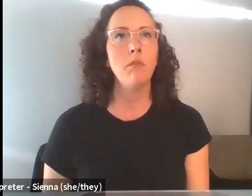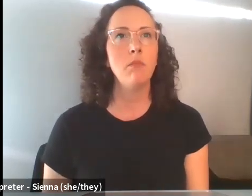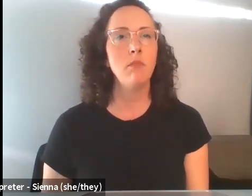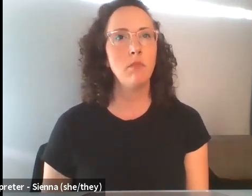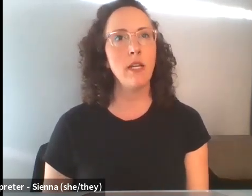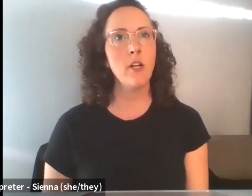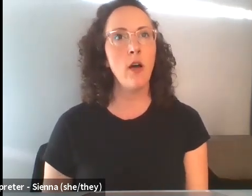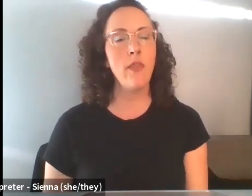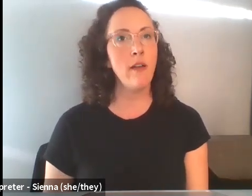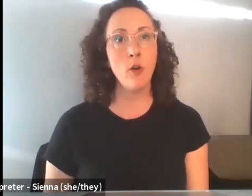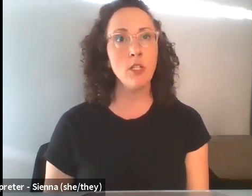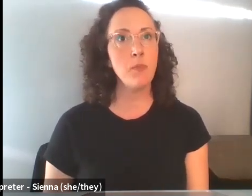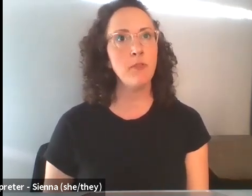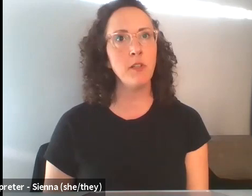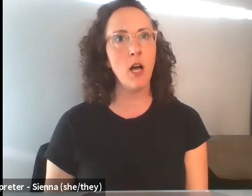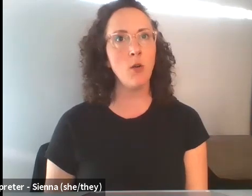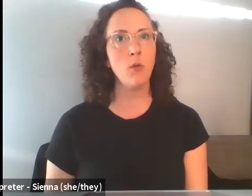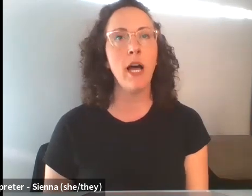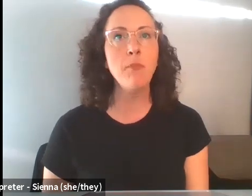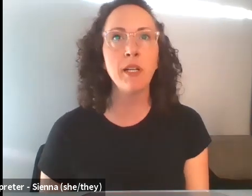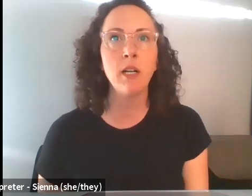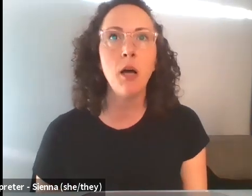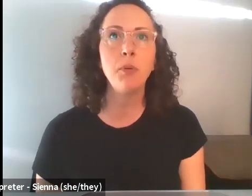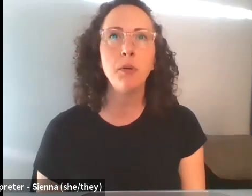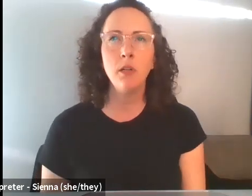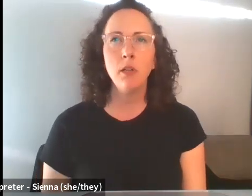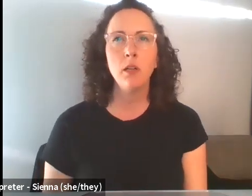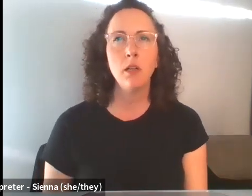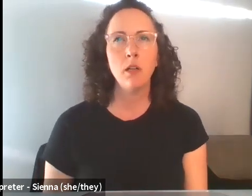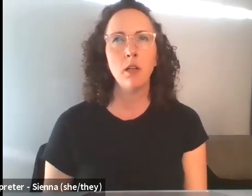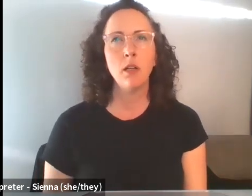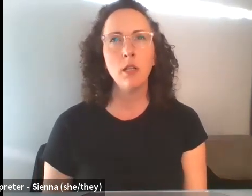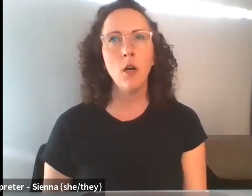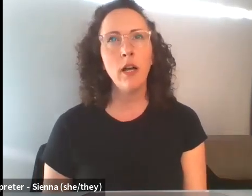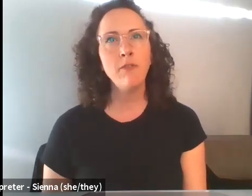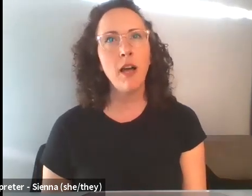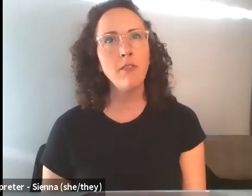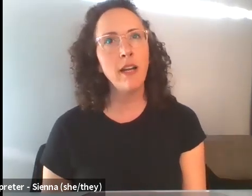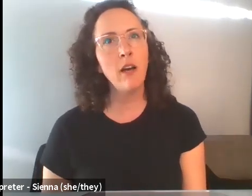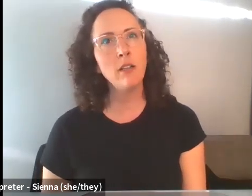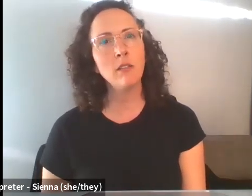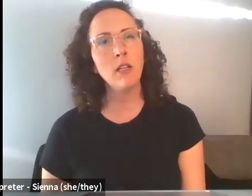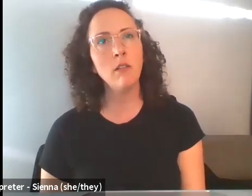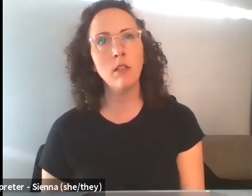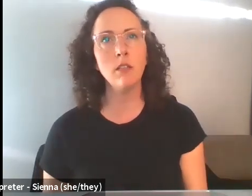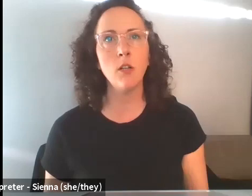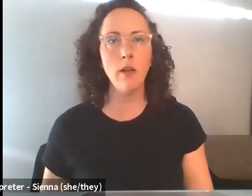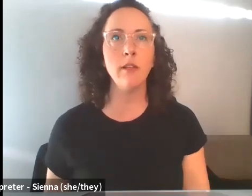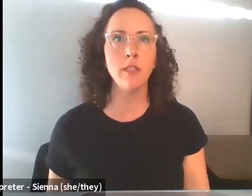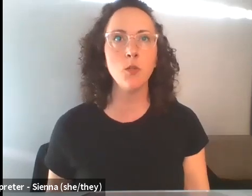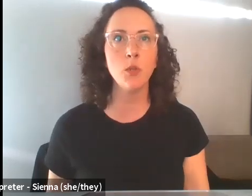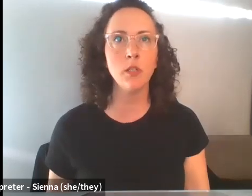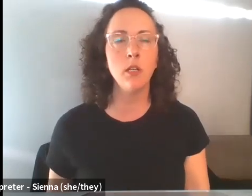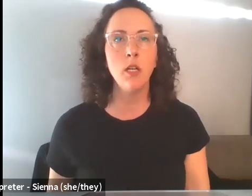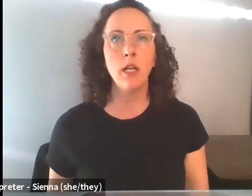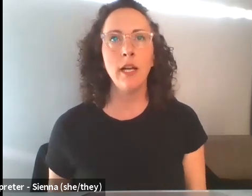And then I've noticed people feel awkward when I bring it up. And I've gone out and, I live